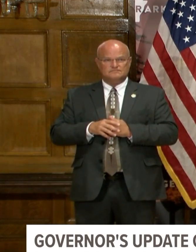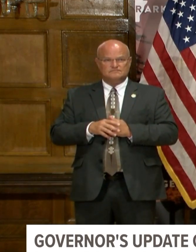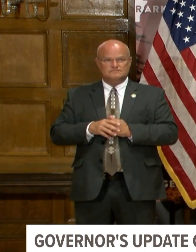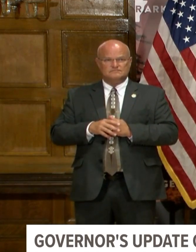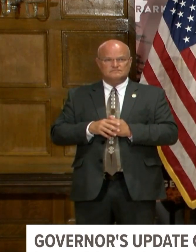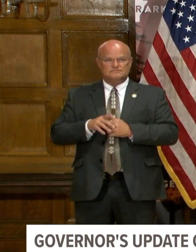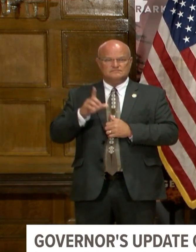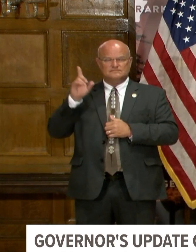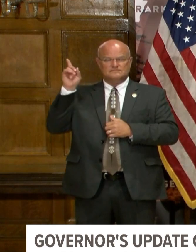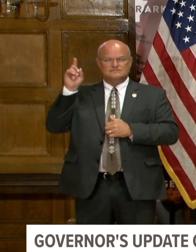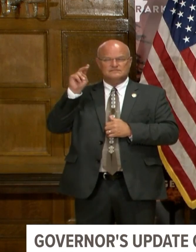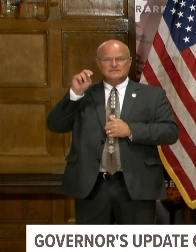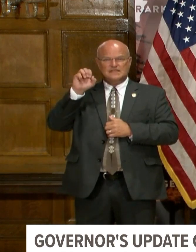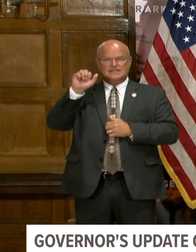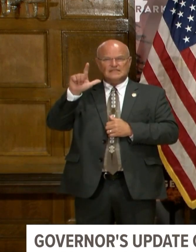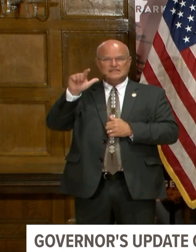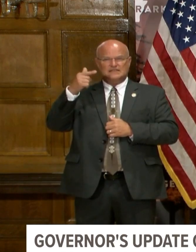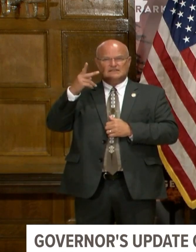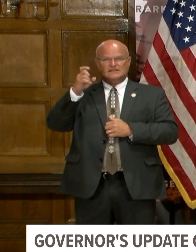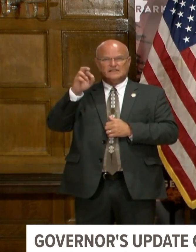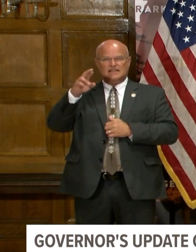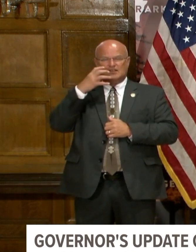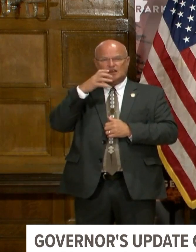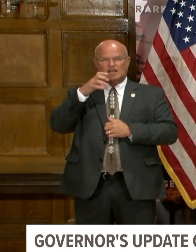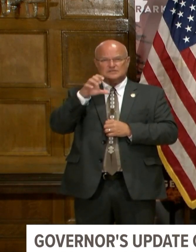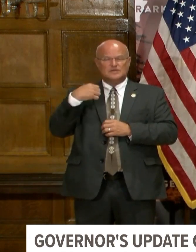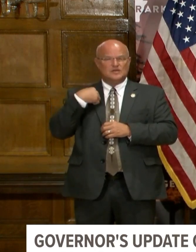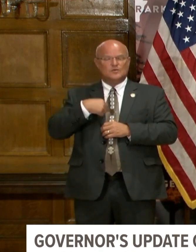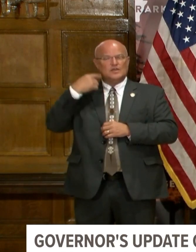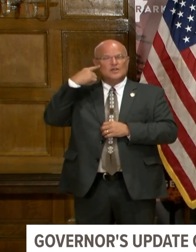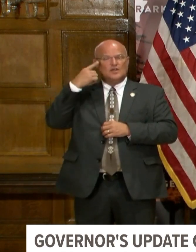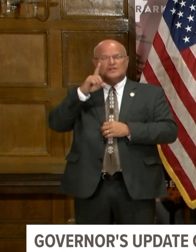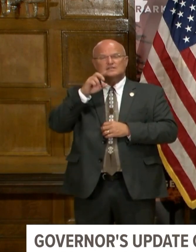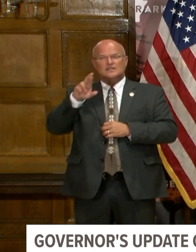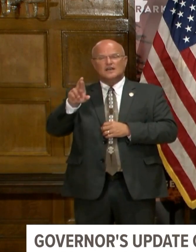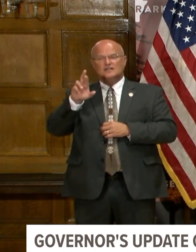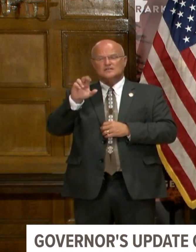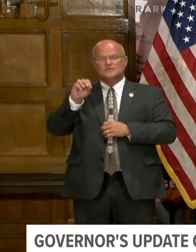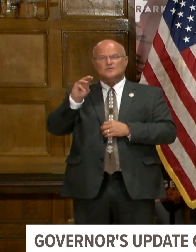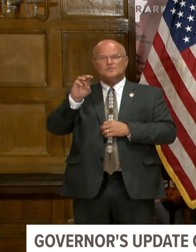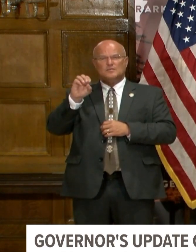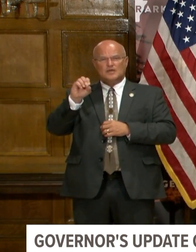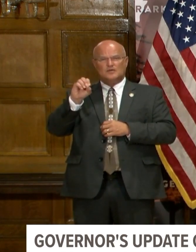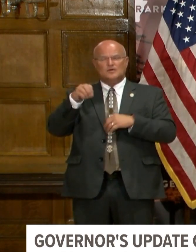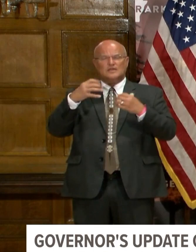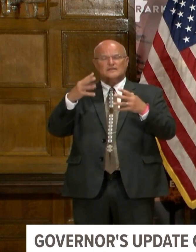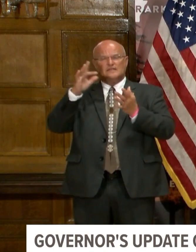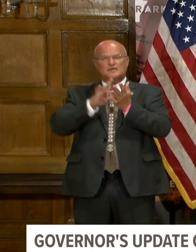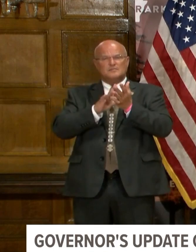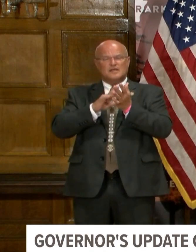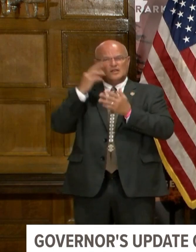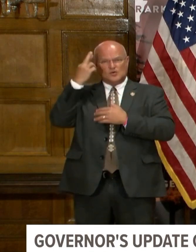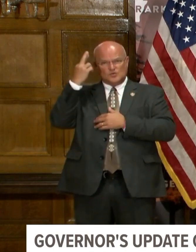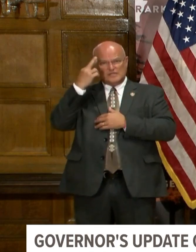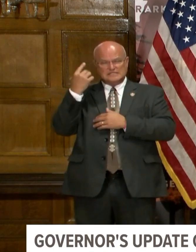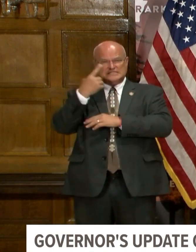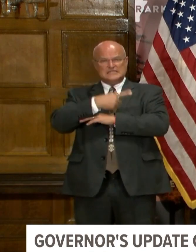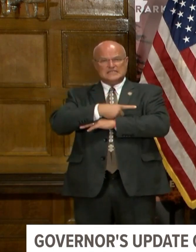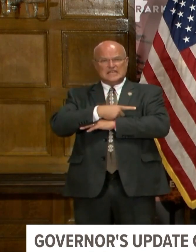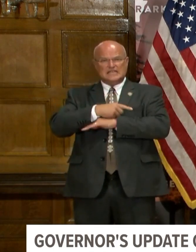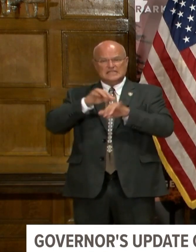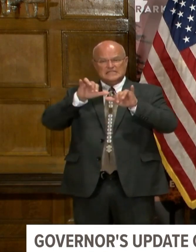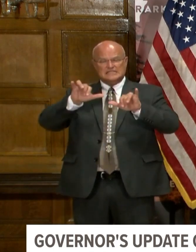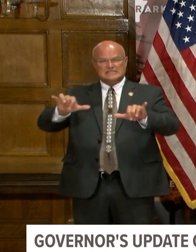Governor, good afternoon. It's Neil Gladner in Hot Springs. We just heard Dr. Romero give us the medical reason again today to